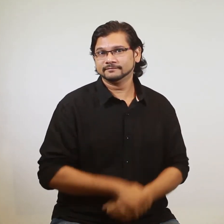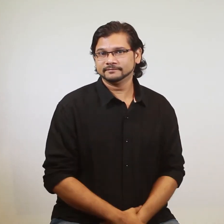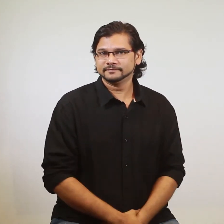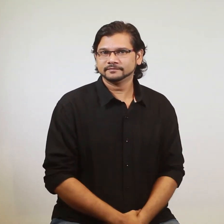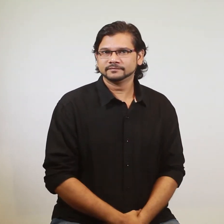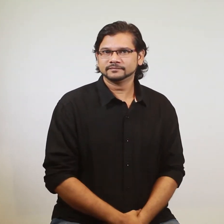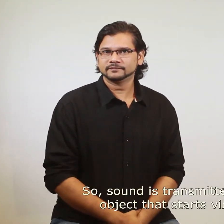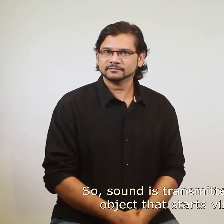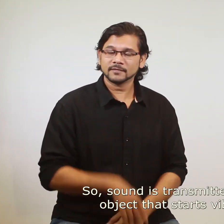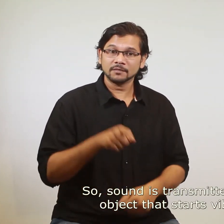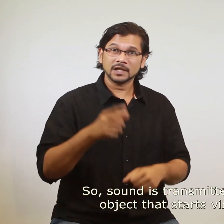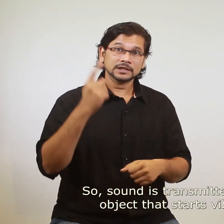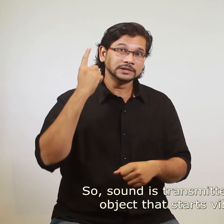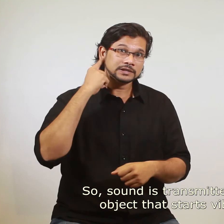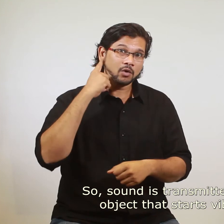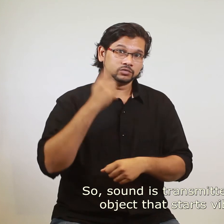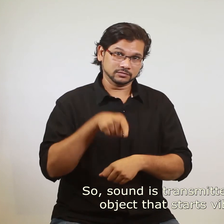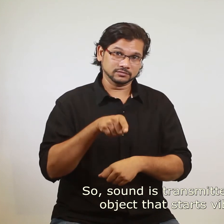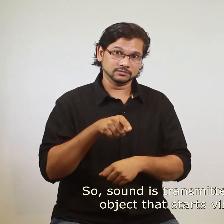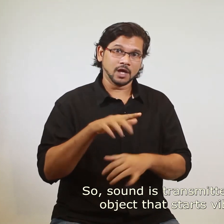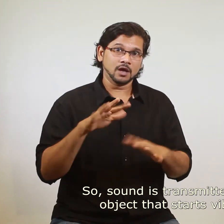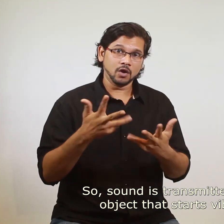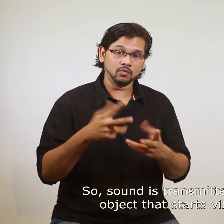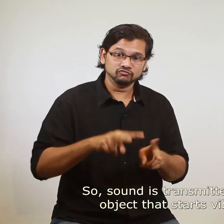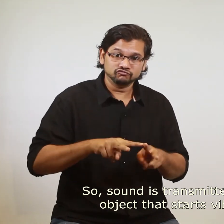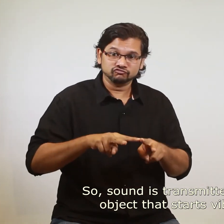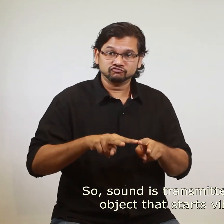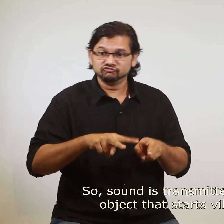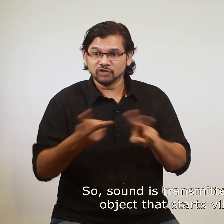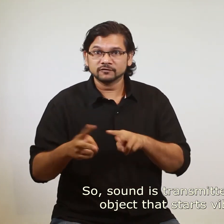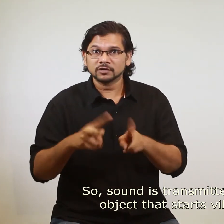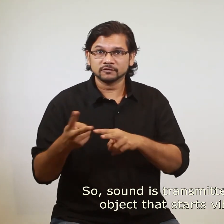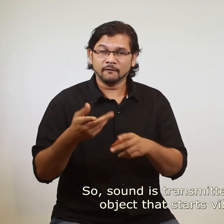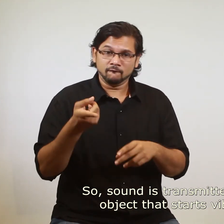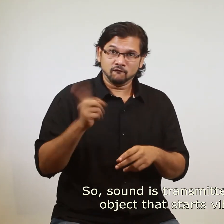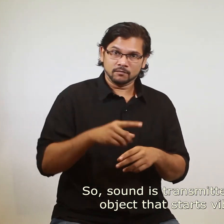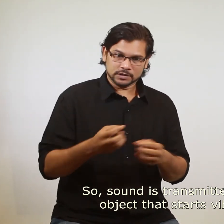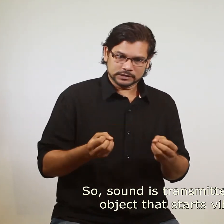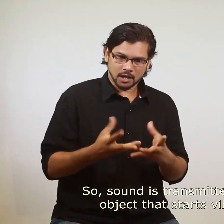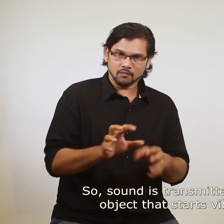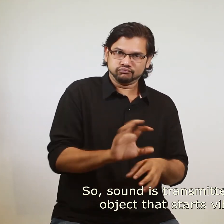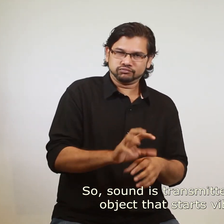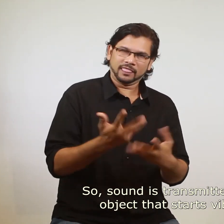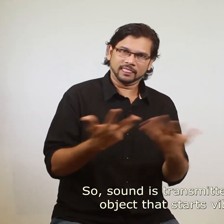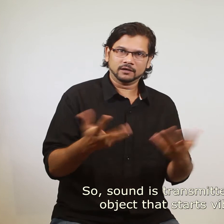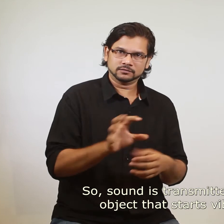is similar to vibration. So, sound is transmitted from an object that starts vibrating,